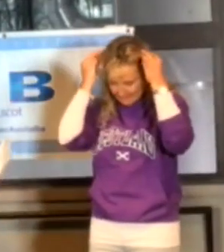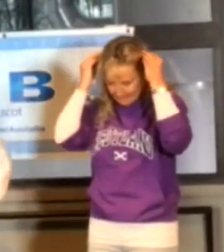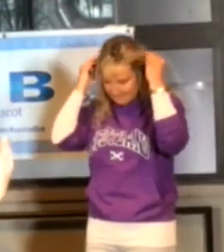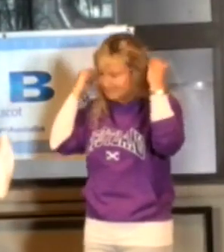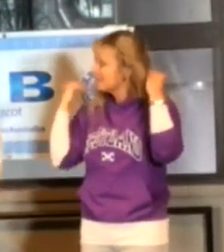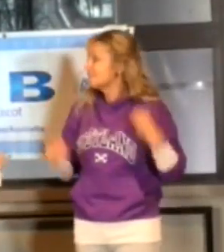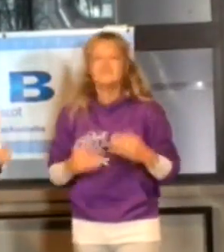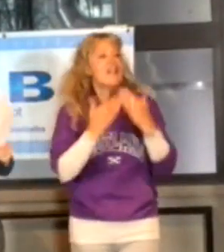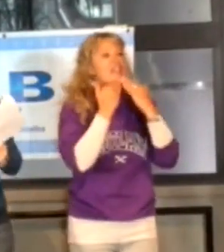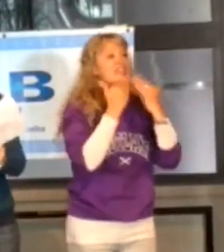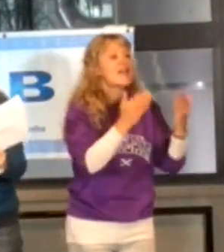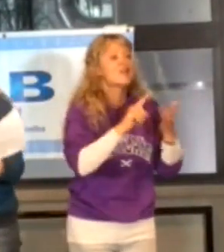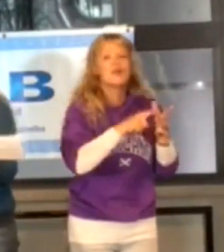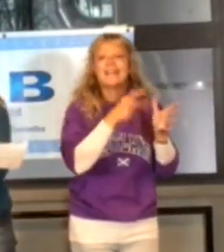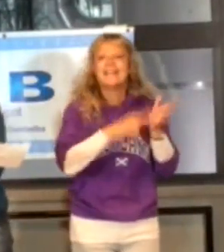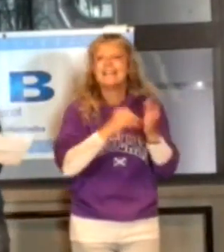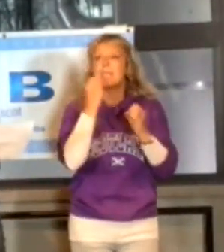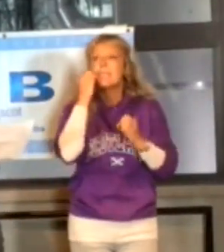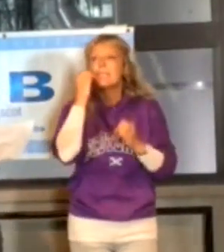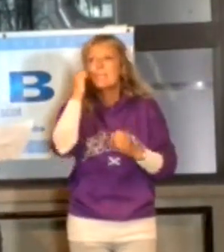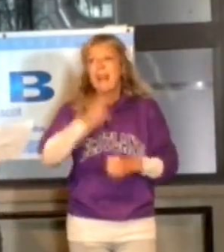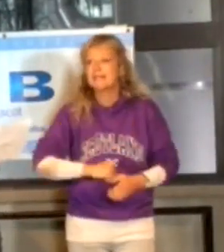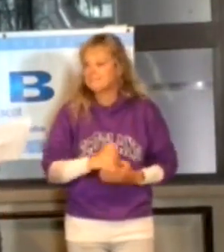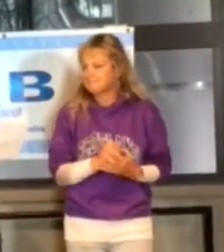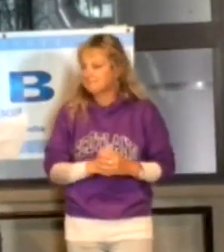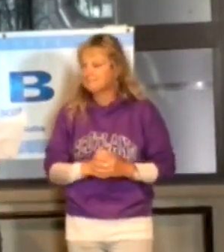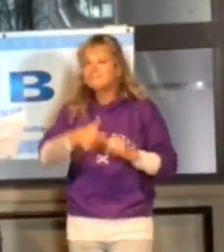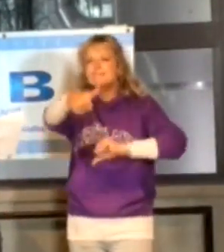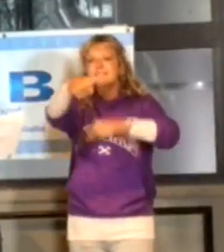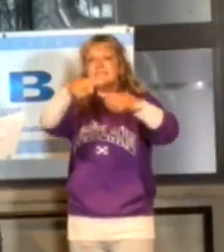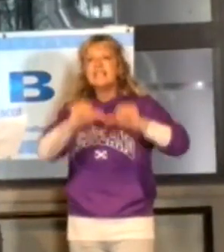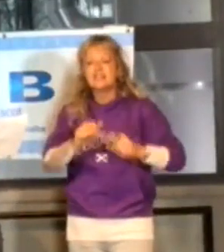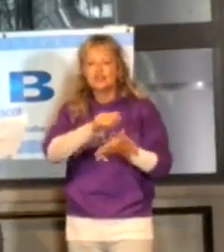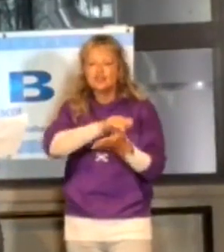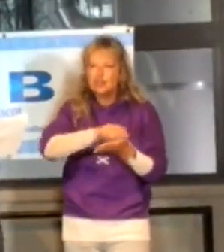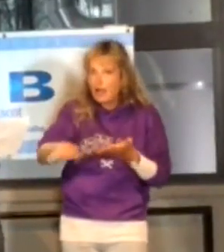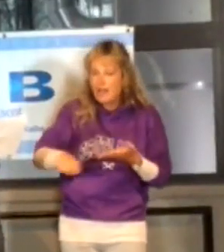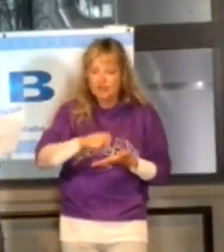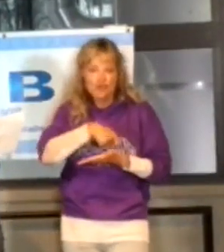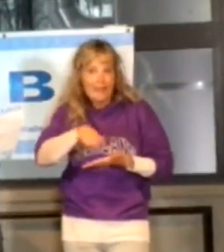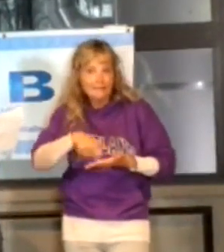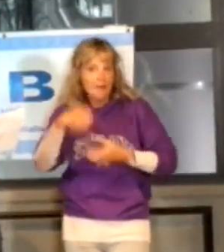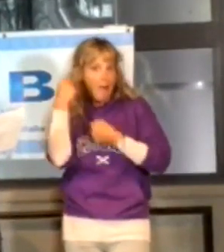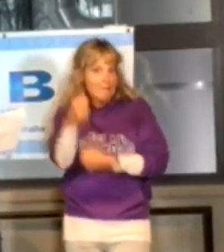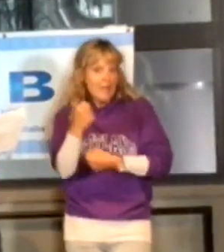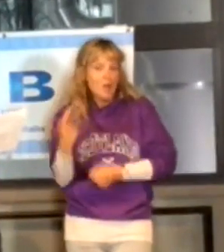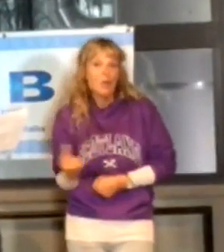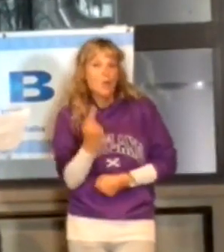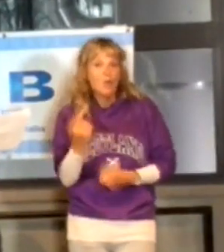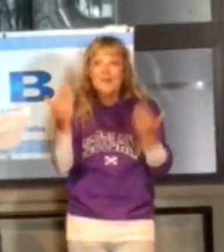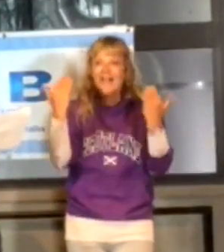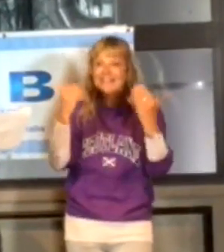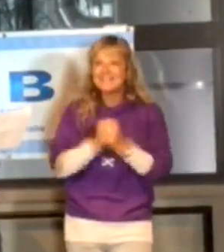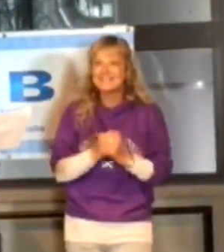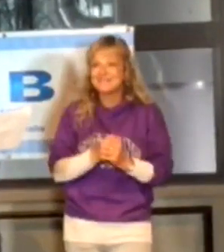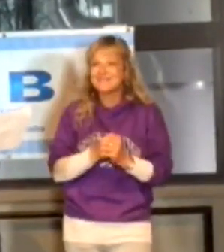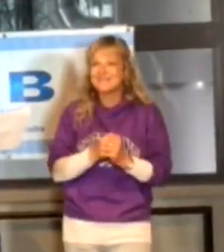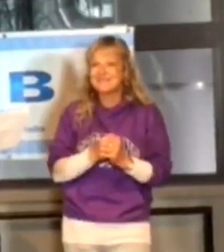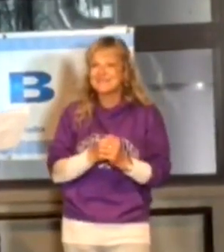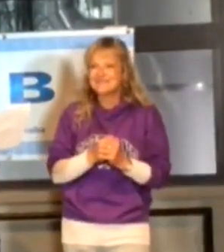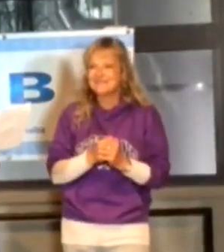Thank you, Ian Black. And next up, journalist, writer, campaigner, please welcome to the